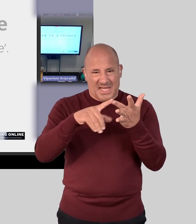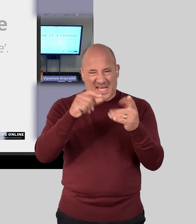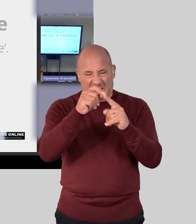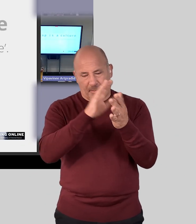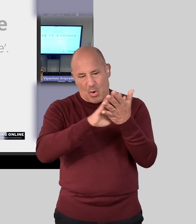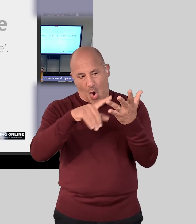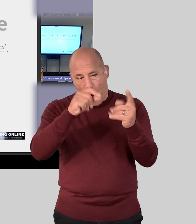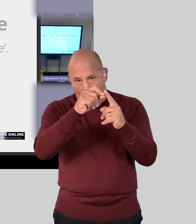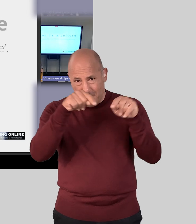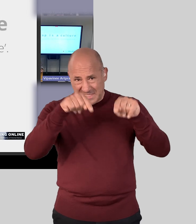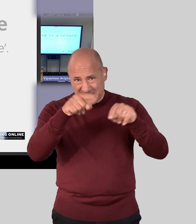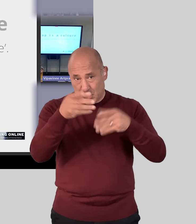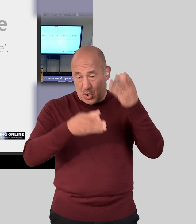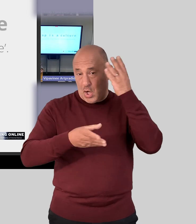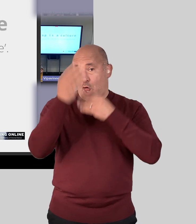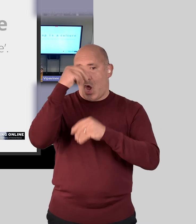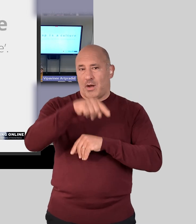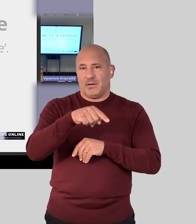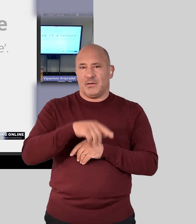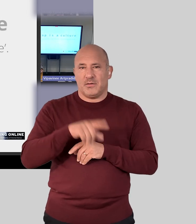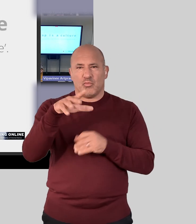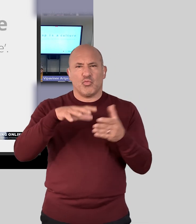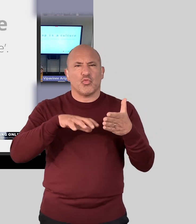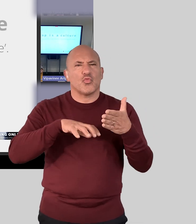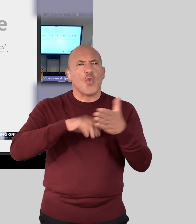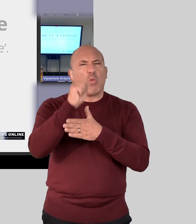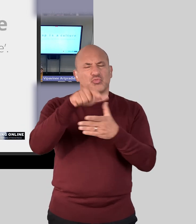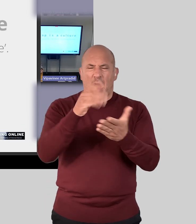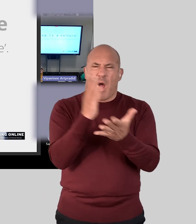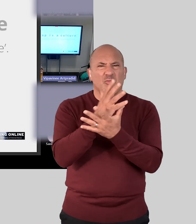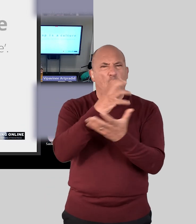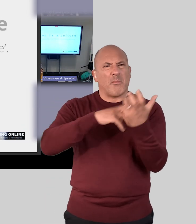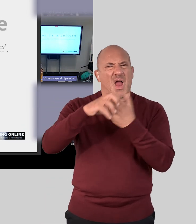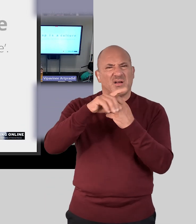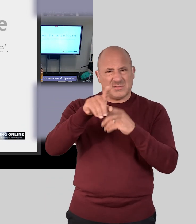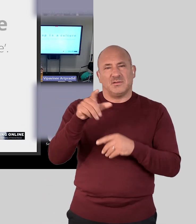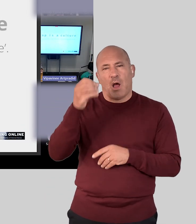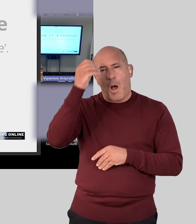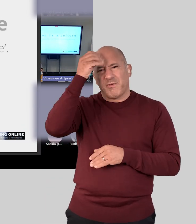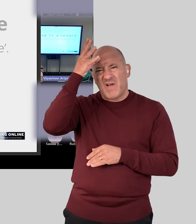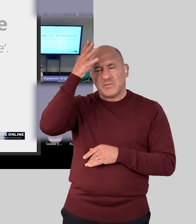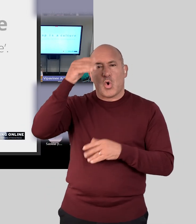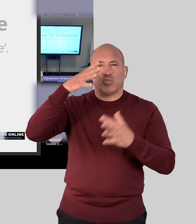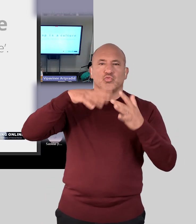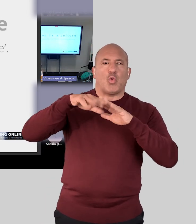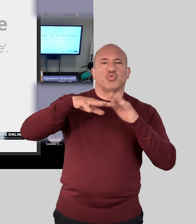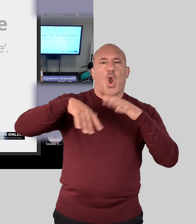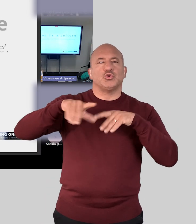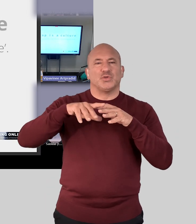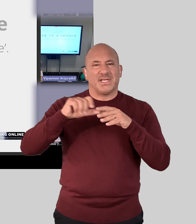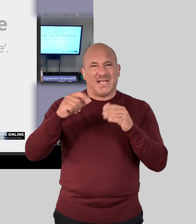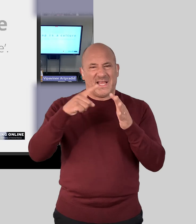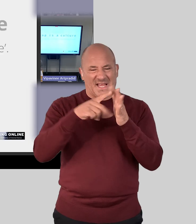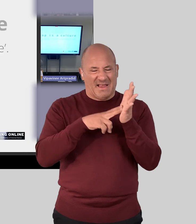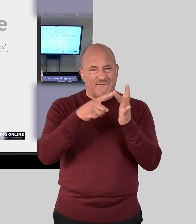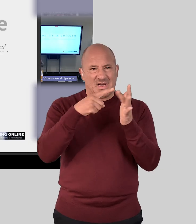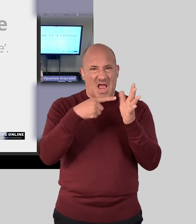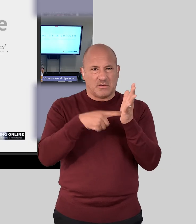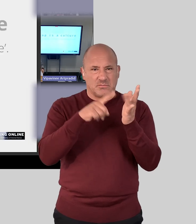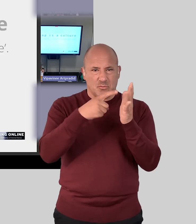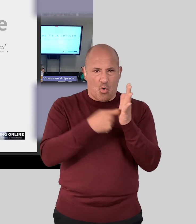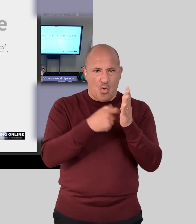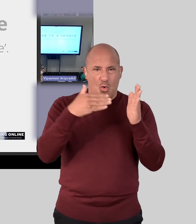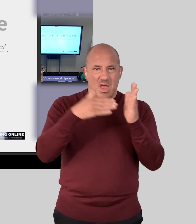you live. Culture is a complex concept for which Professor of Sociology